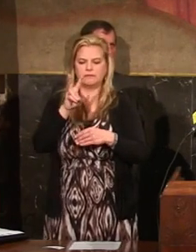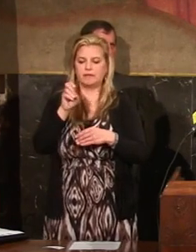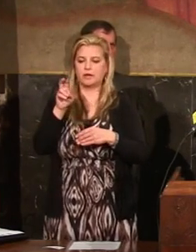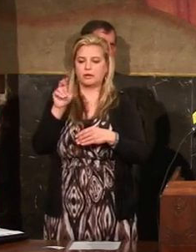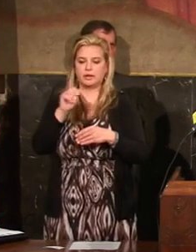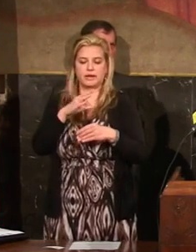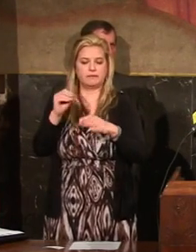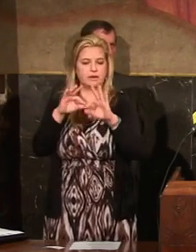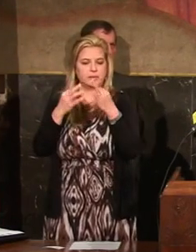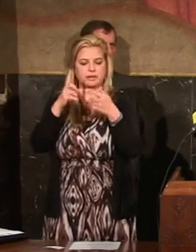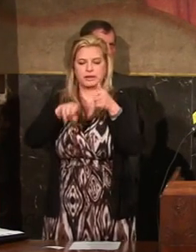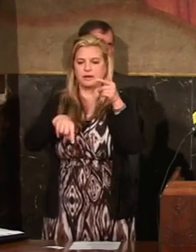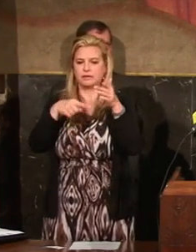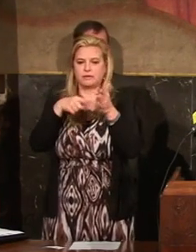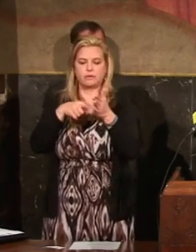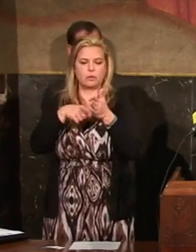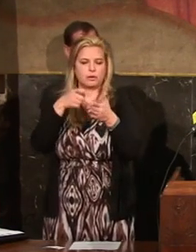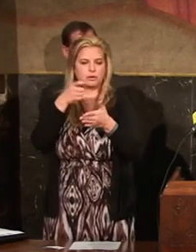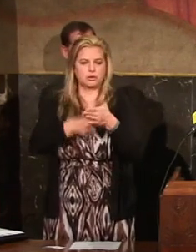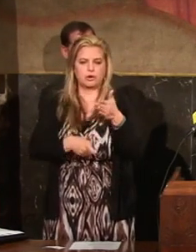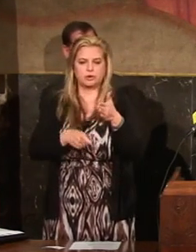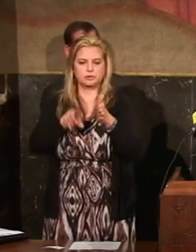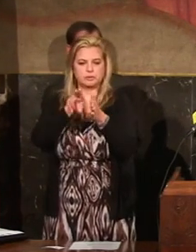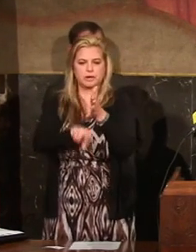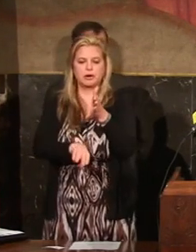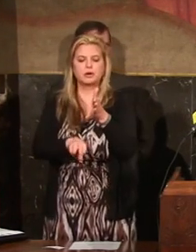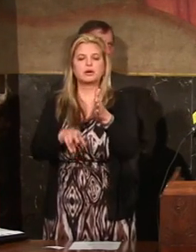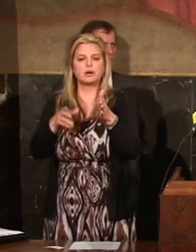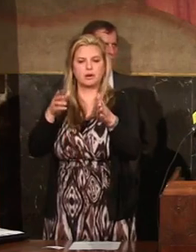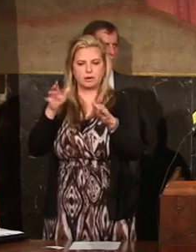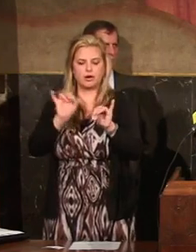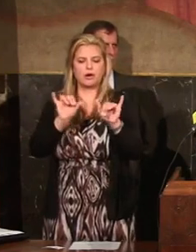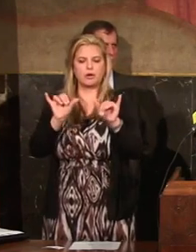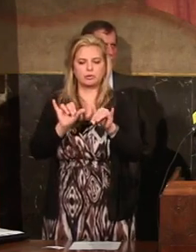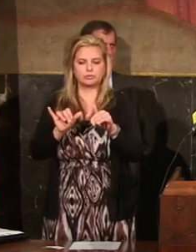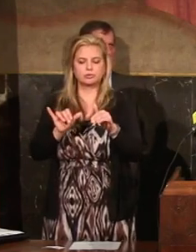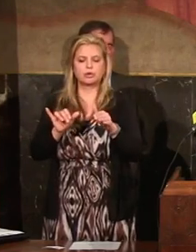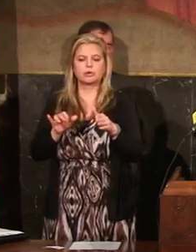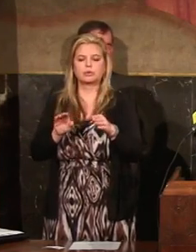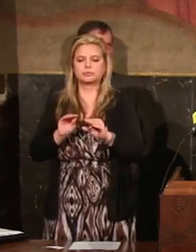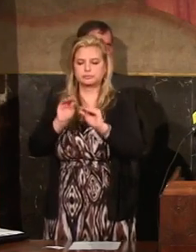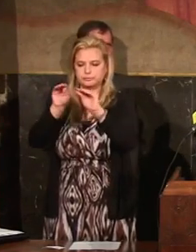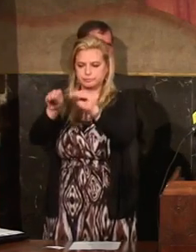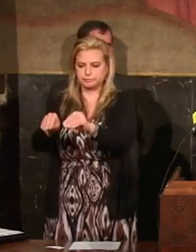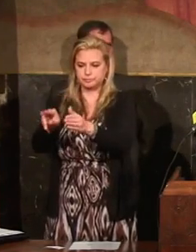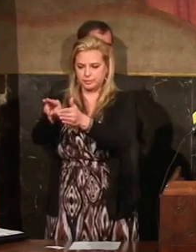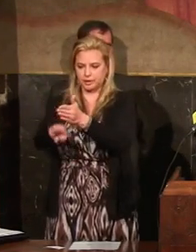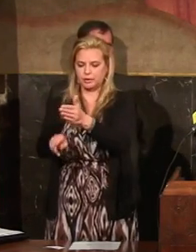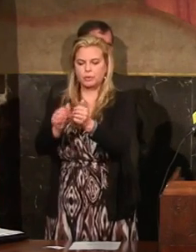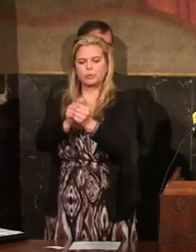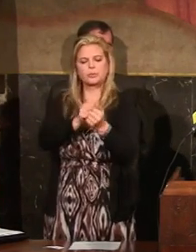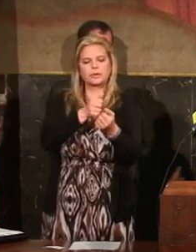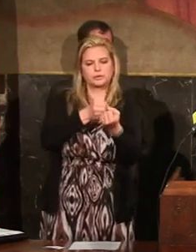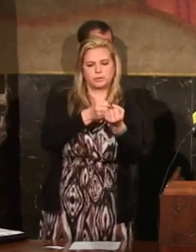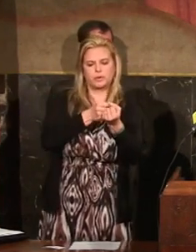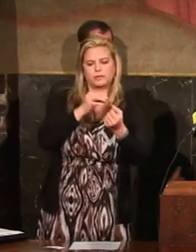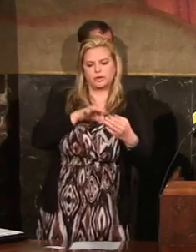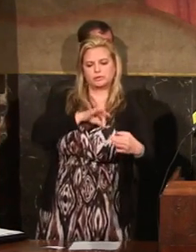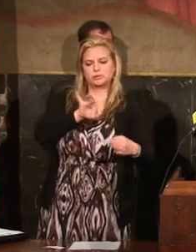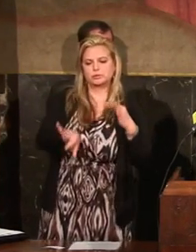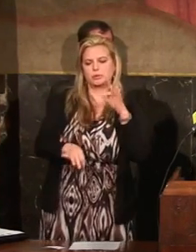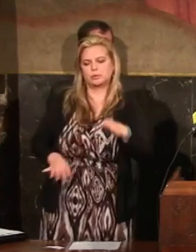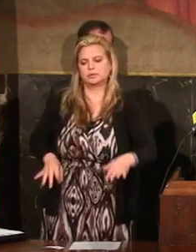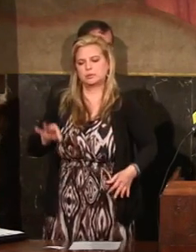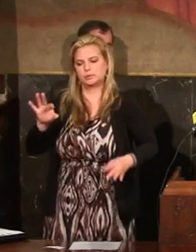not afford the cost of burial was also laid to rest with the help of donations. Just in the last